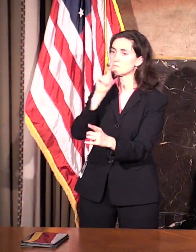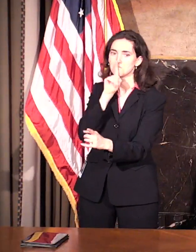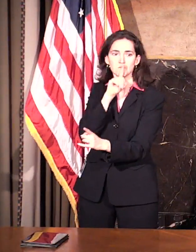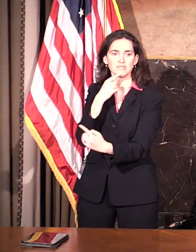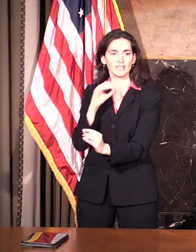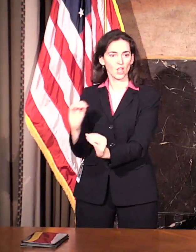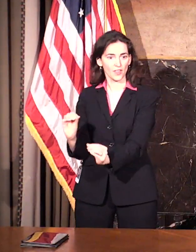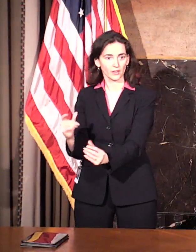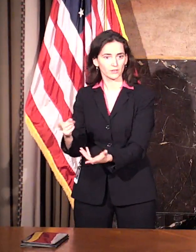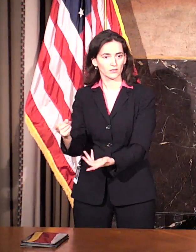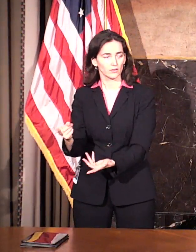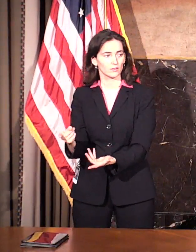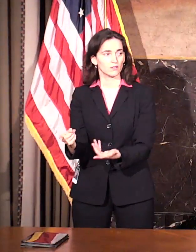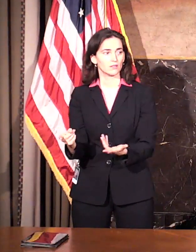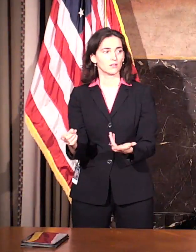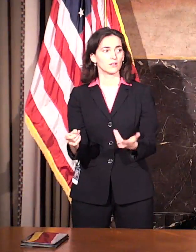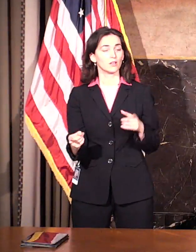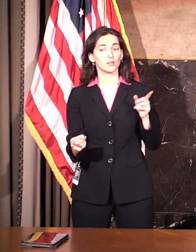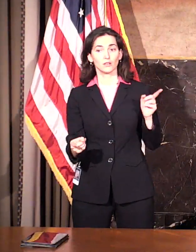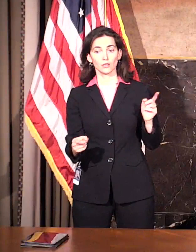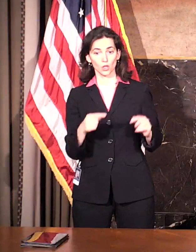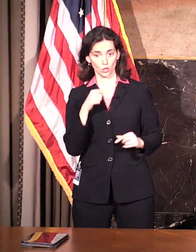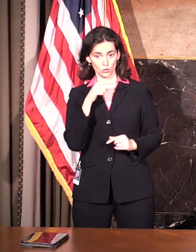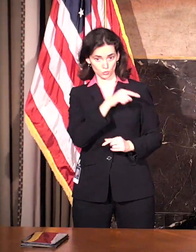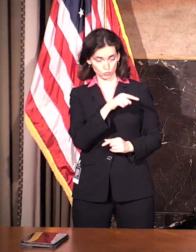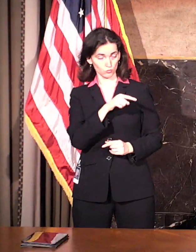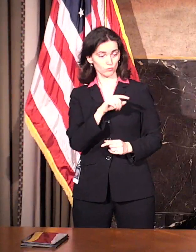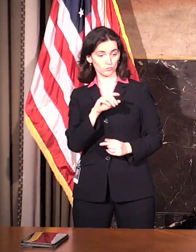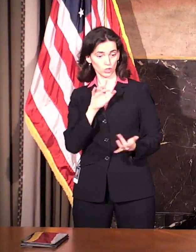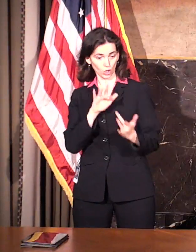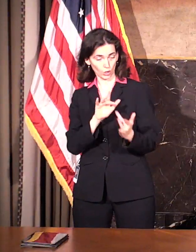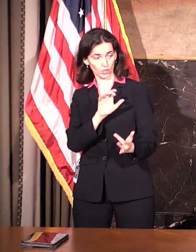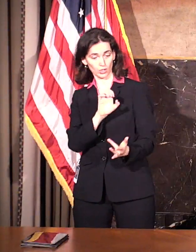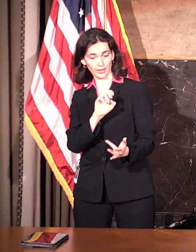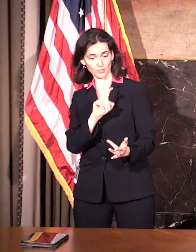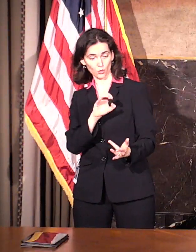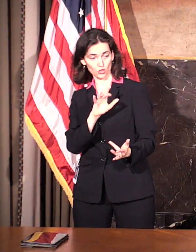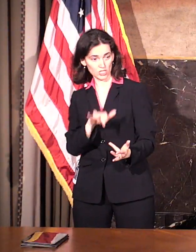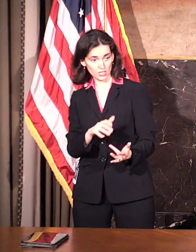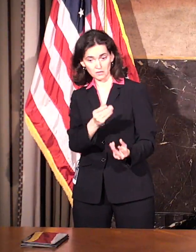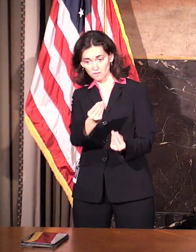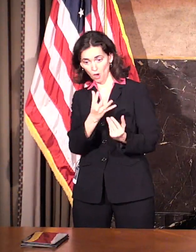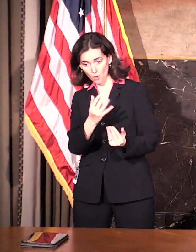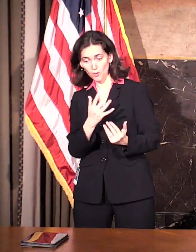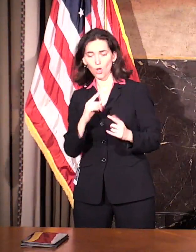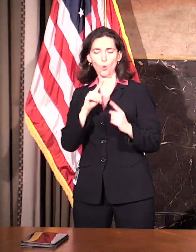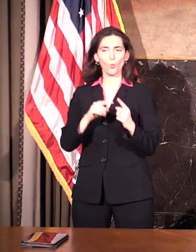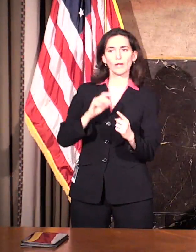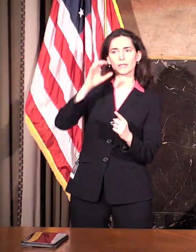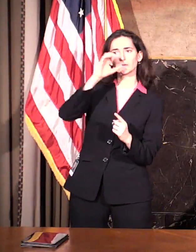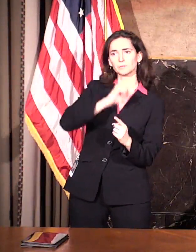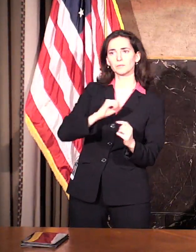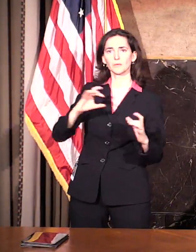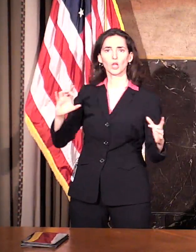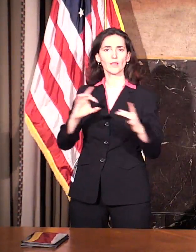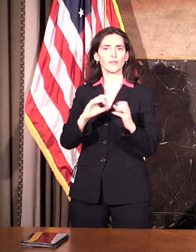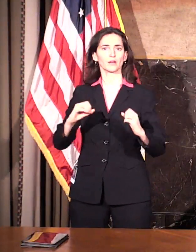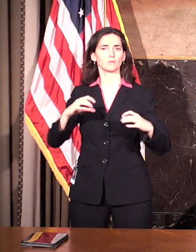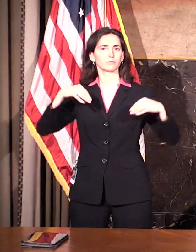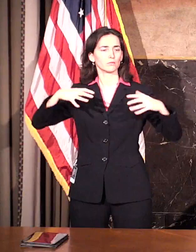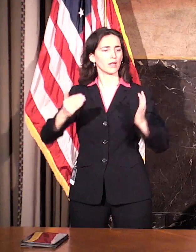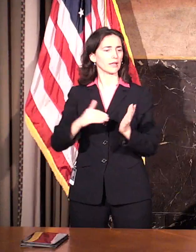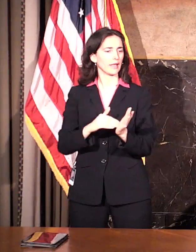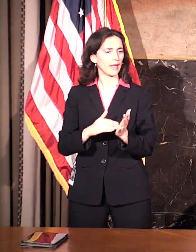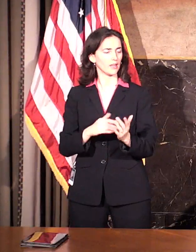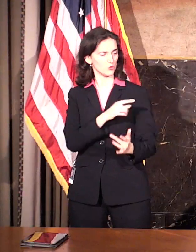feel like you've been getting good information from Entergy about what restoration estimates there are, and do you have concerns